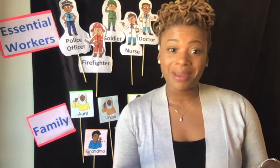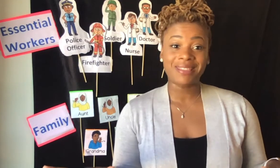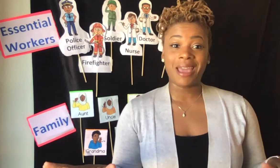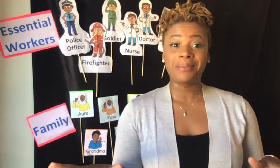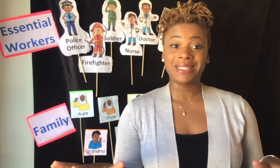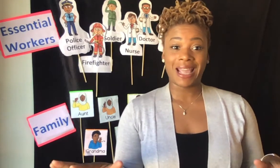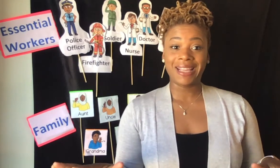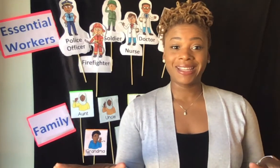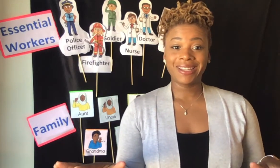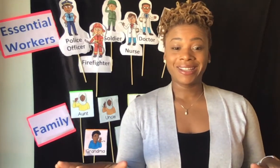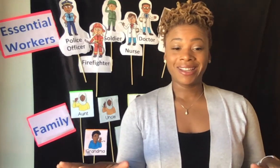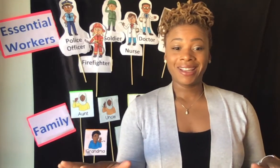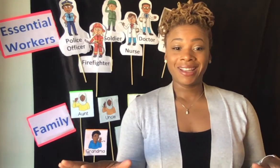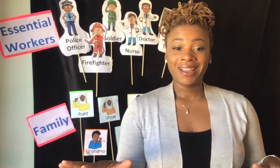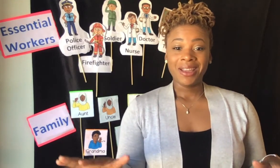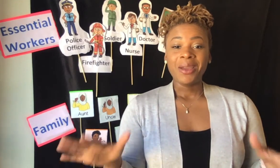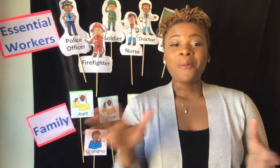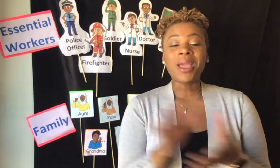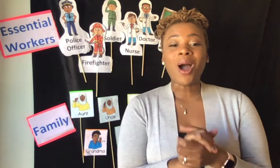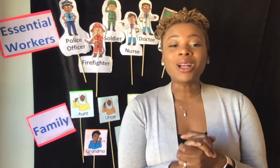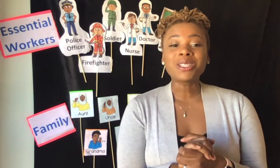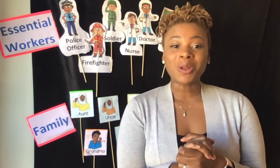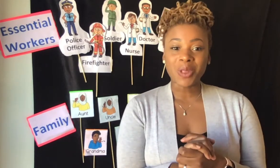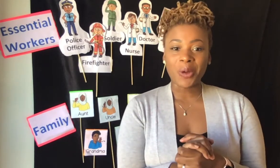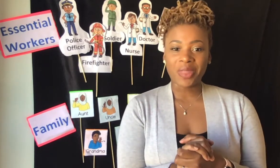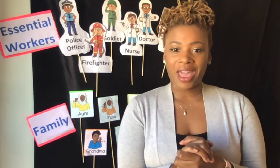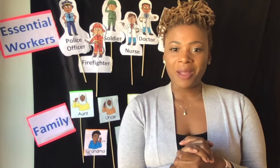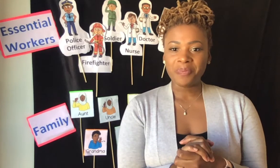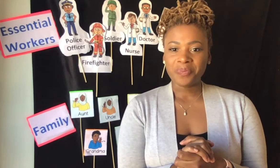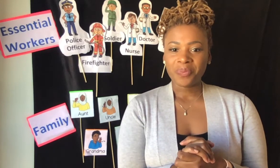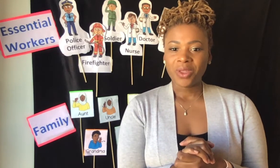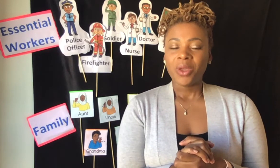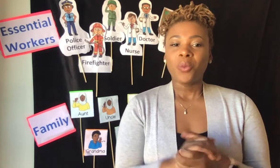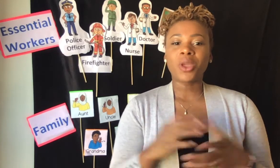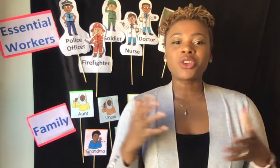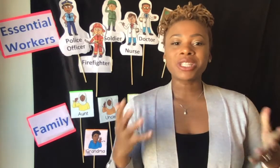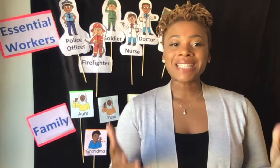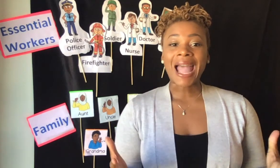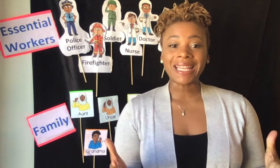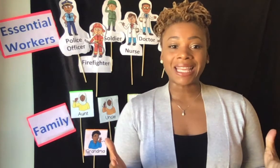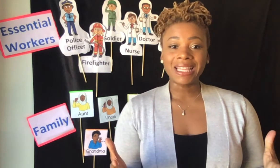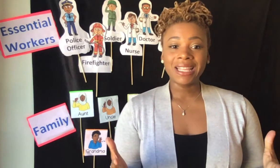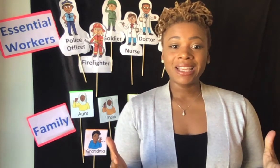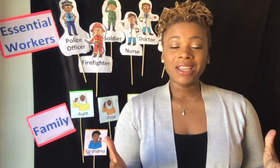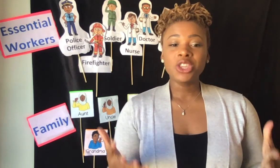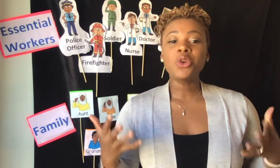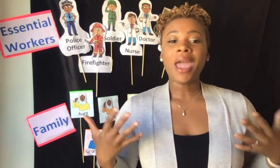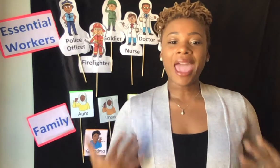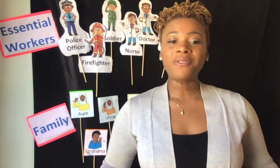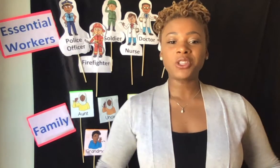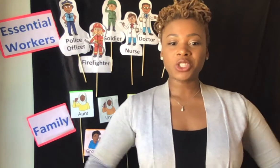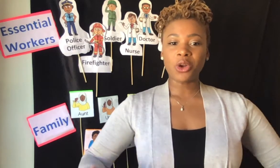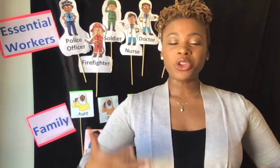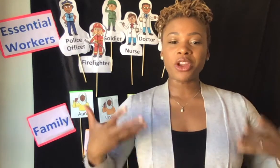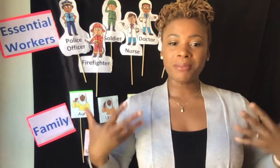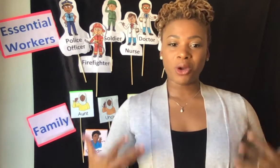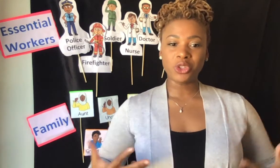that mistake. We also know that when you're signing, you have to show your emotion and